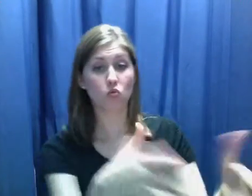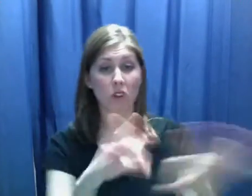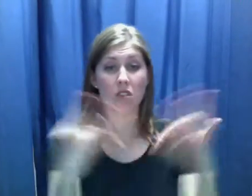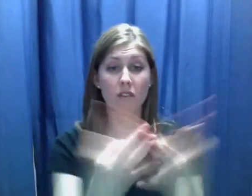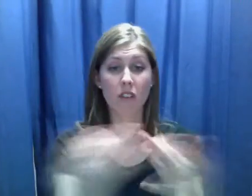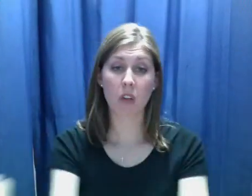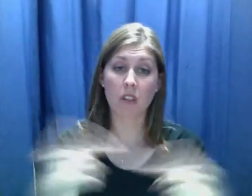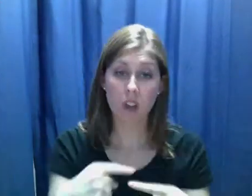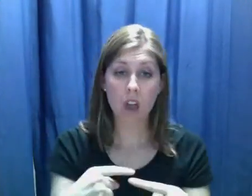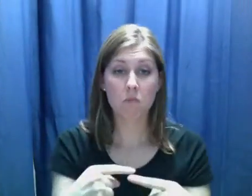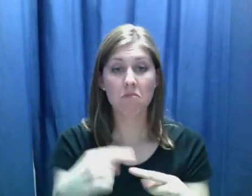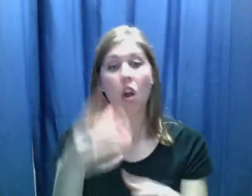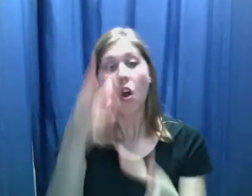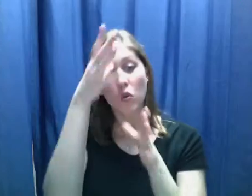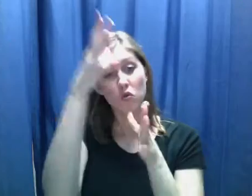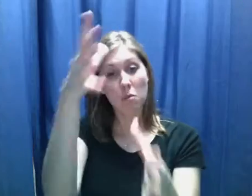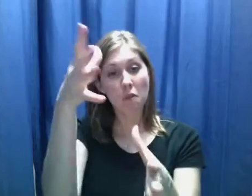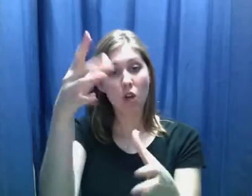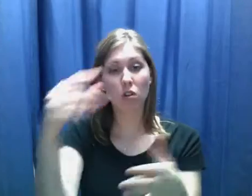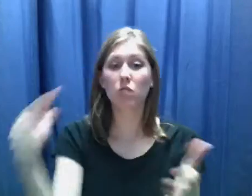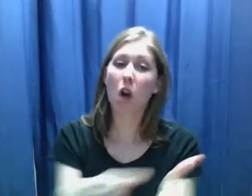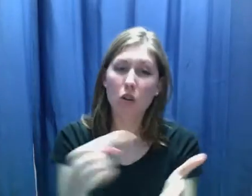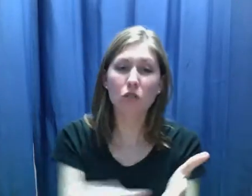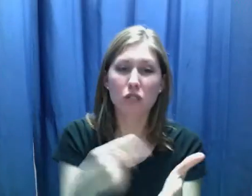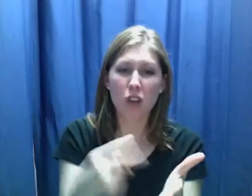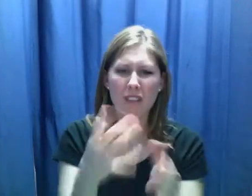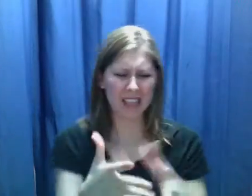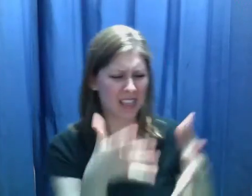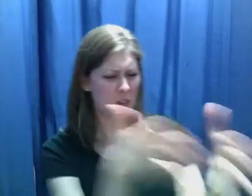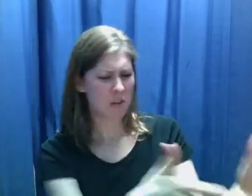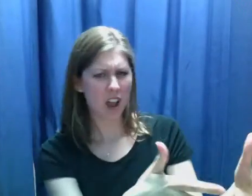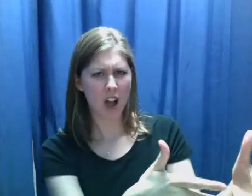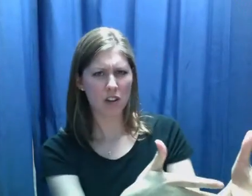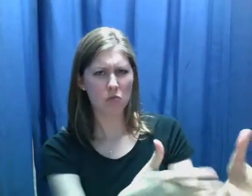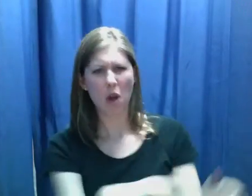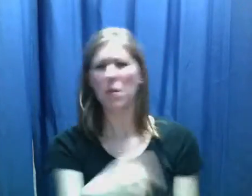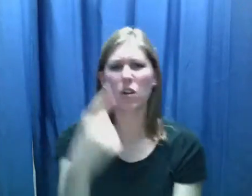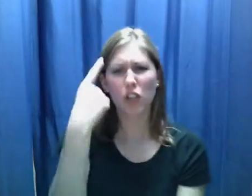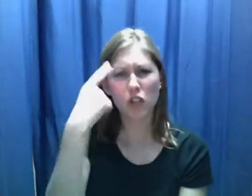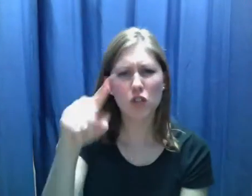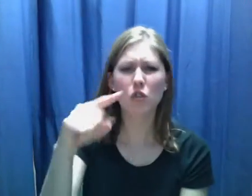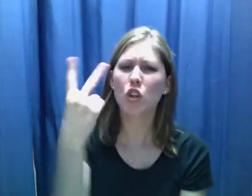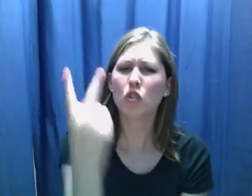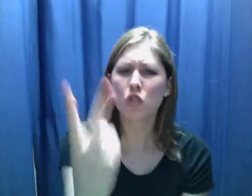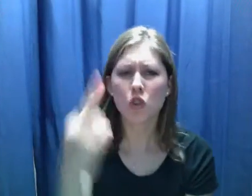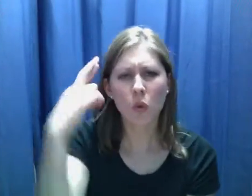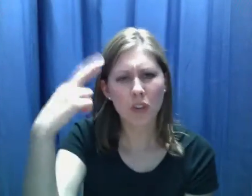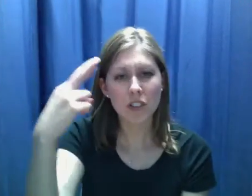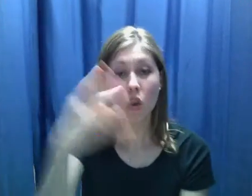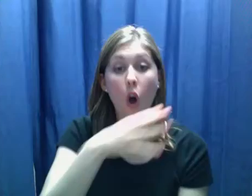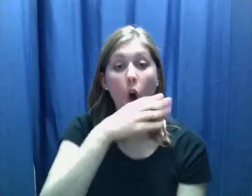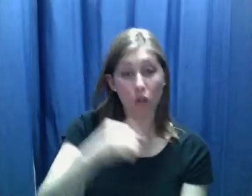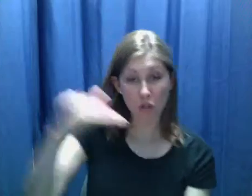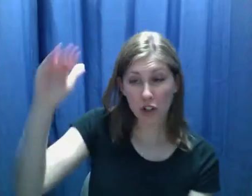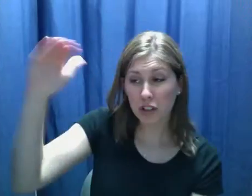Grandparents were most often left behind, primarily due to two reasons. Older adults had more difficulty coping